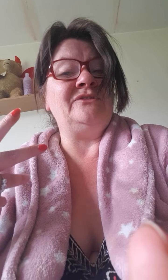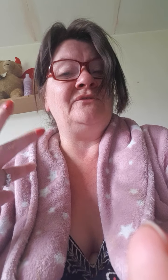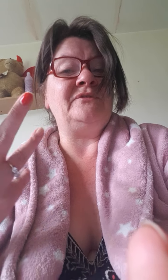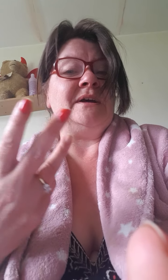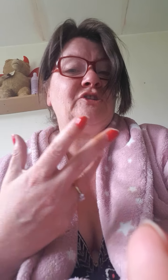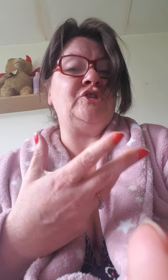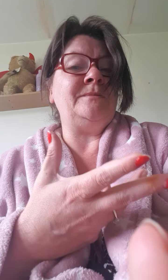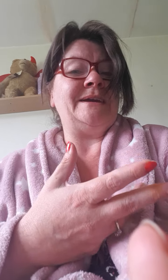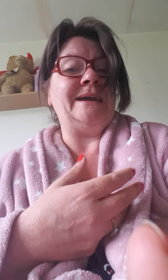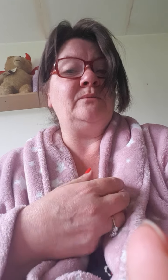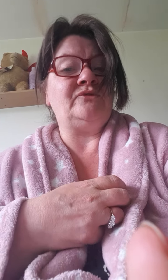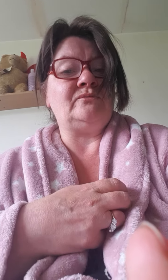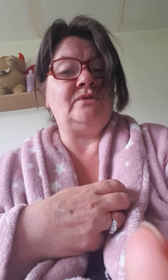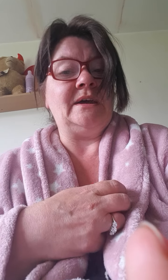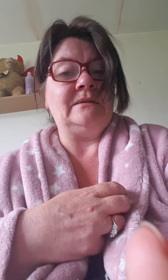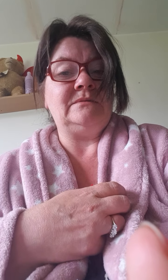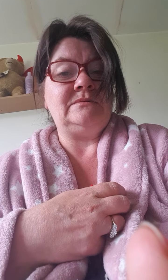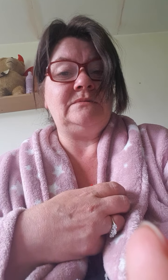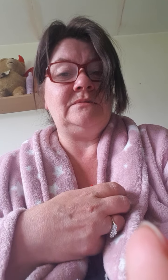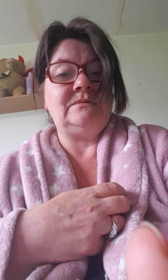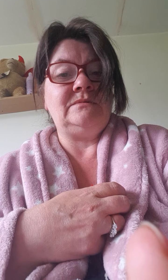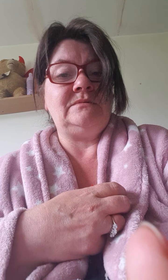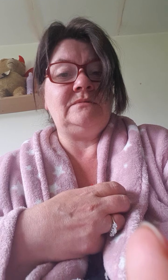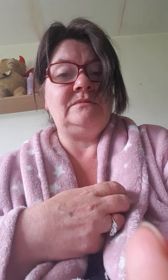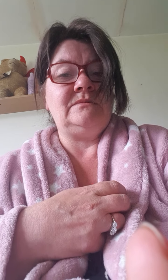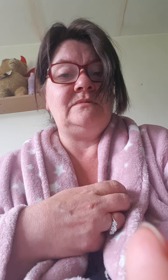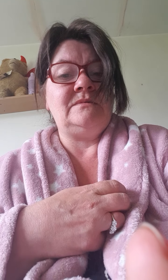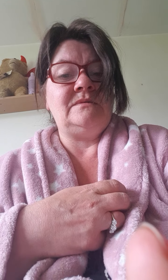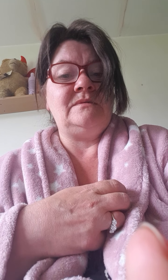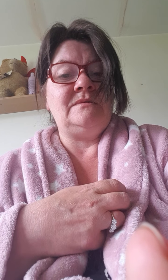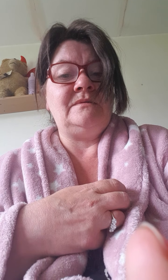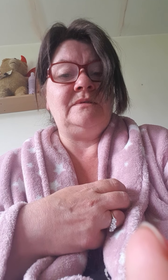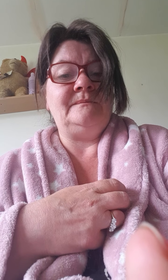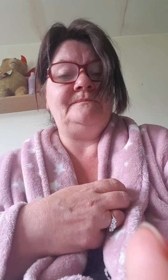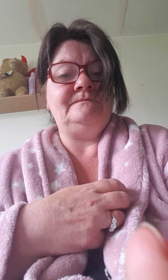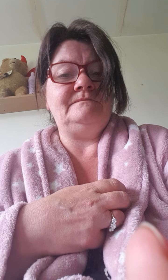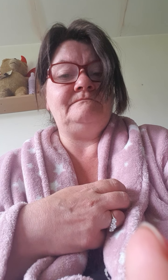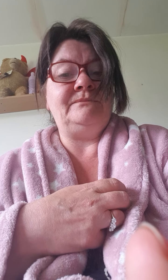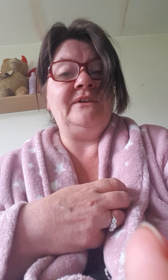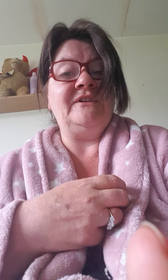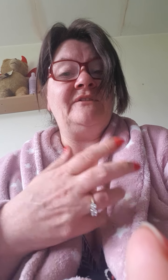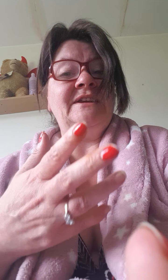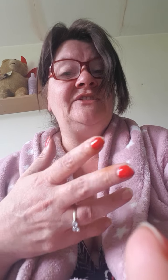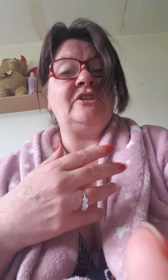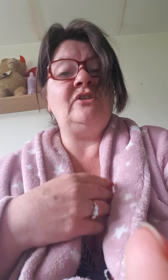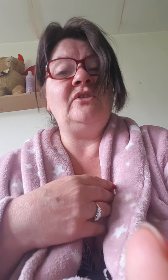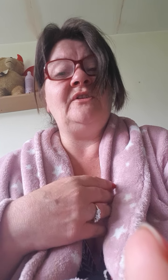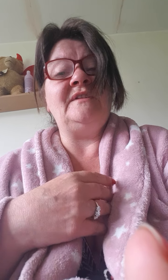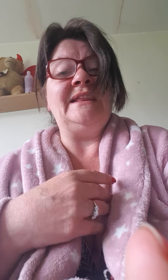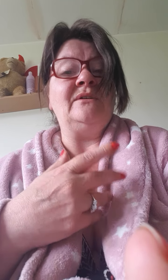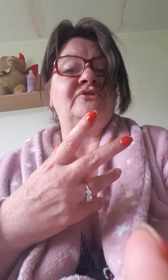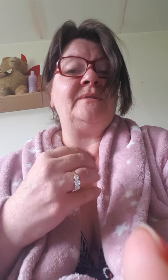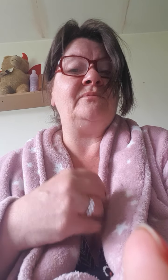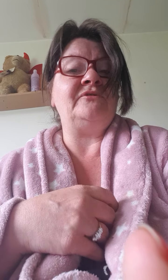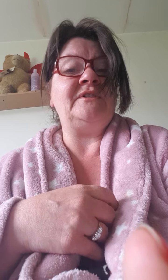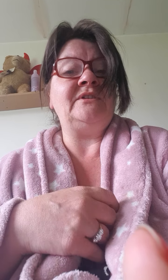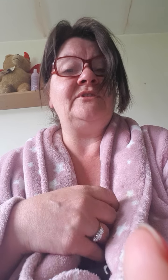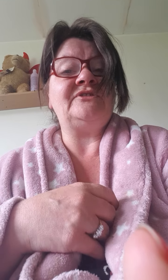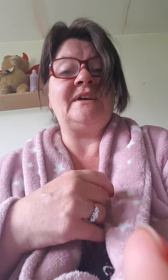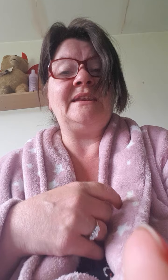another language for me. It's another communicating with somebody. But if you ever need to learn a little simple thing in sign